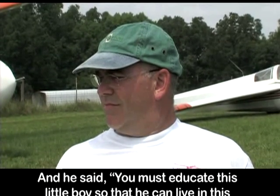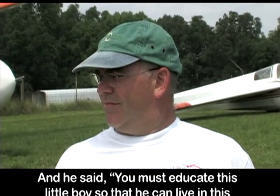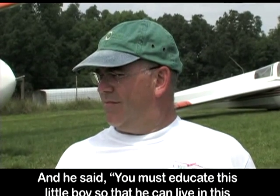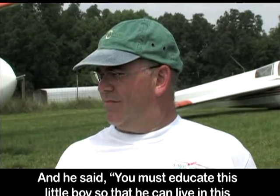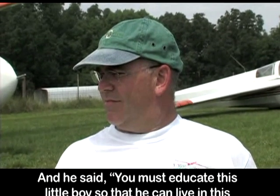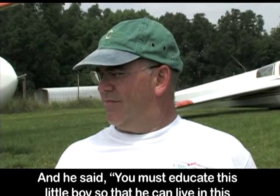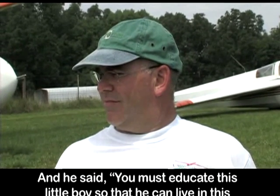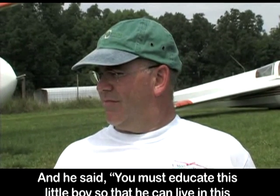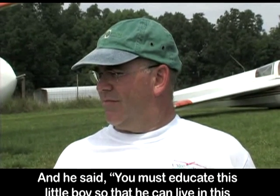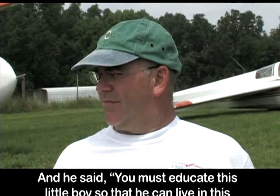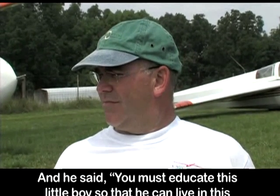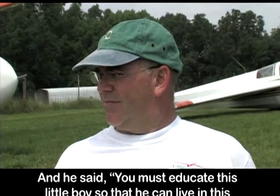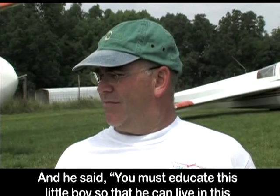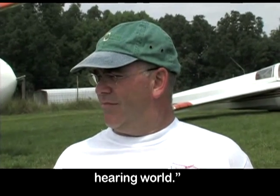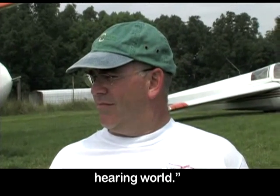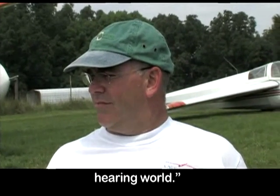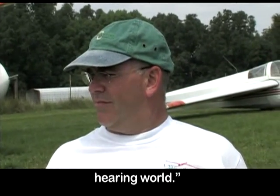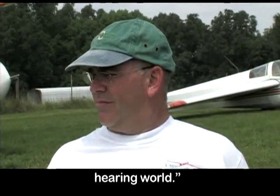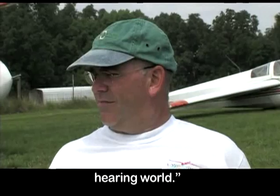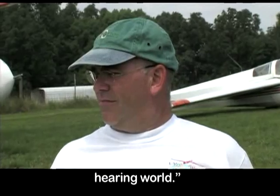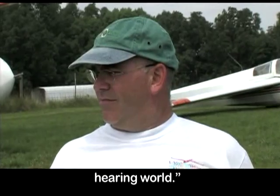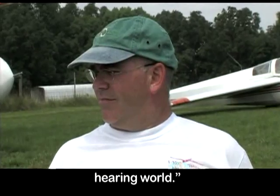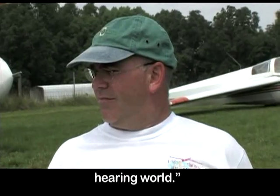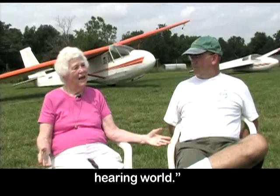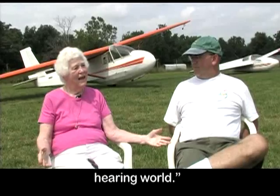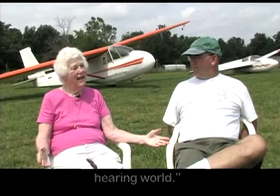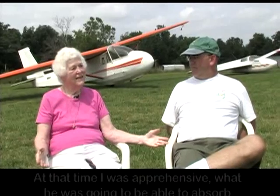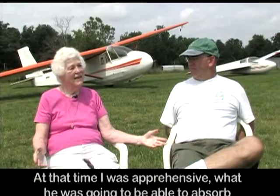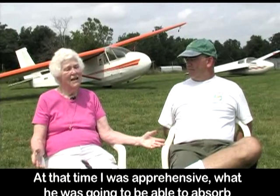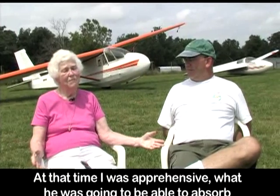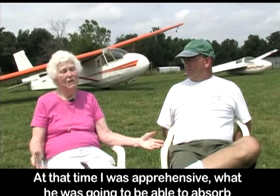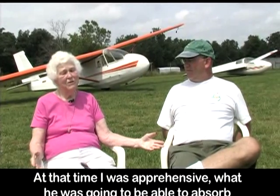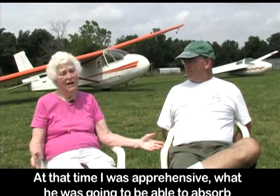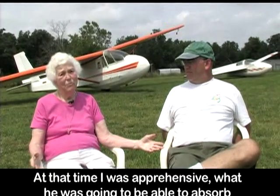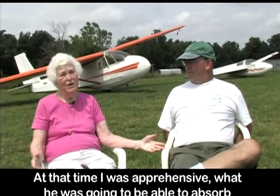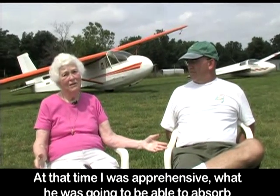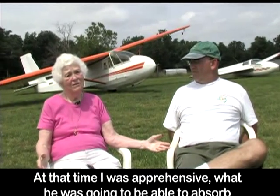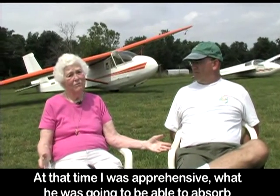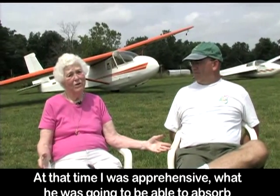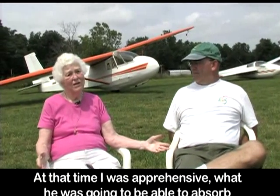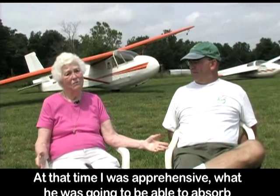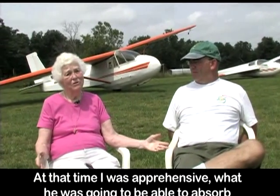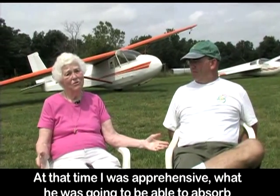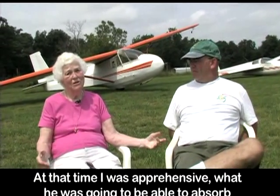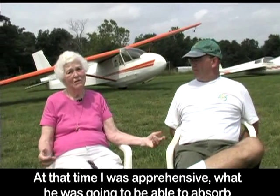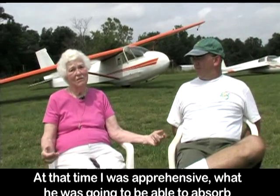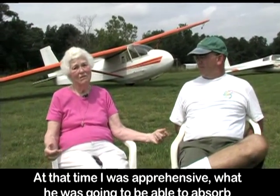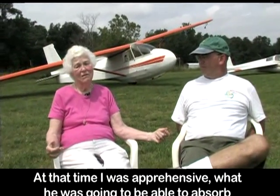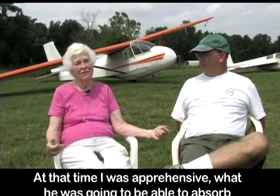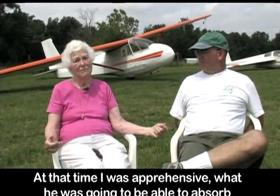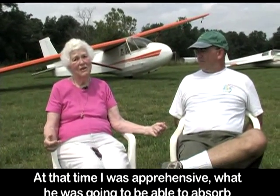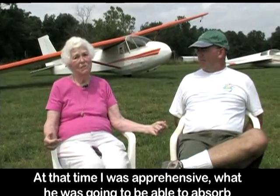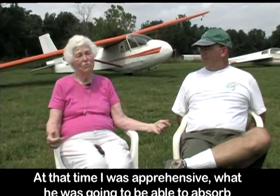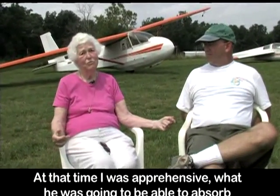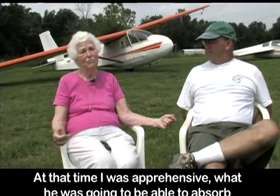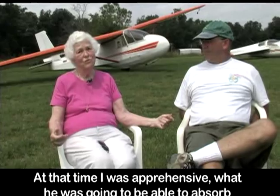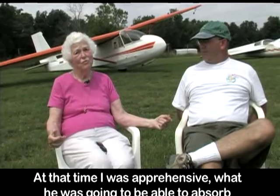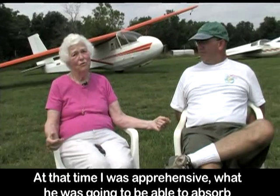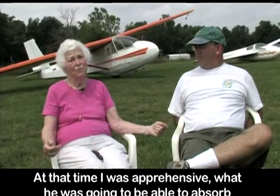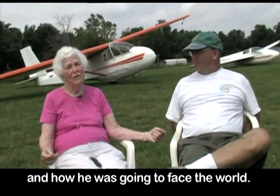so that he can live in this hearing world. At that time, I was apprehensive what he was going to be able to absorb and